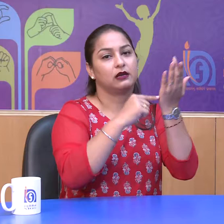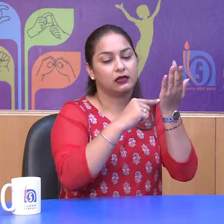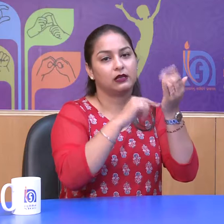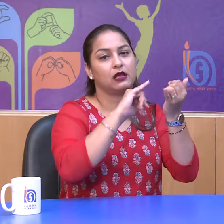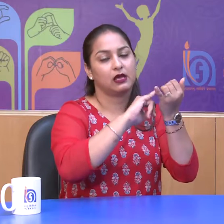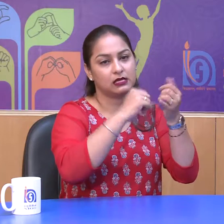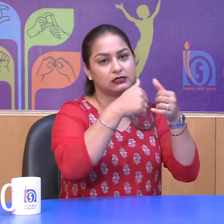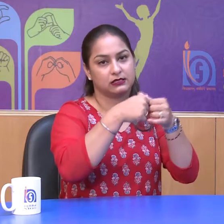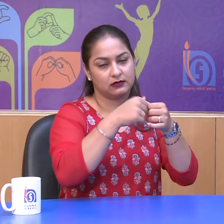Samagra